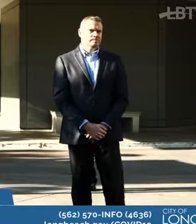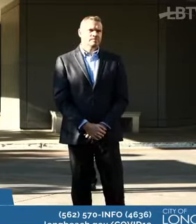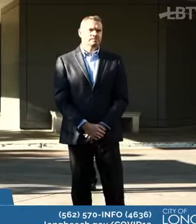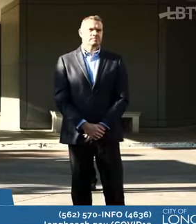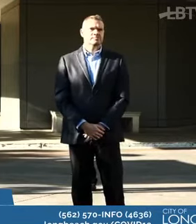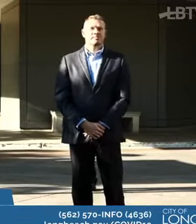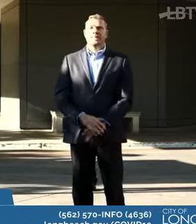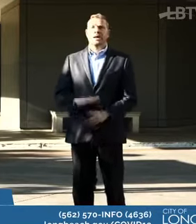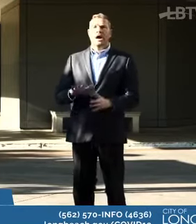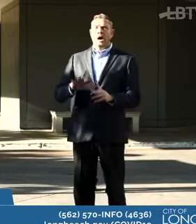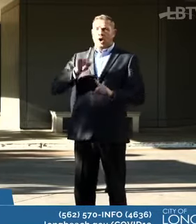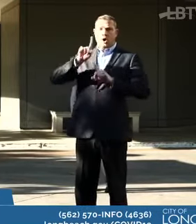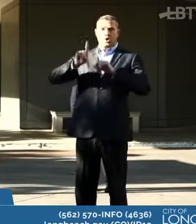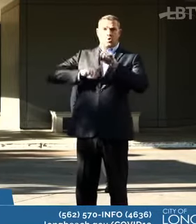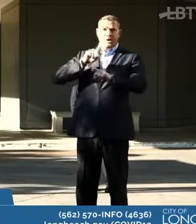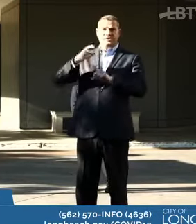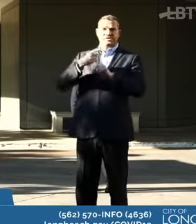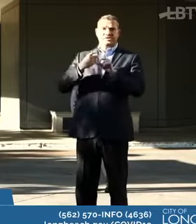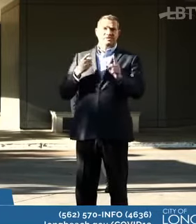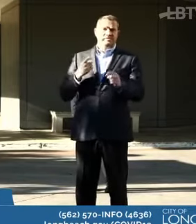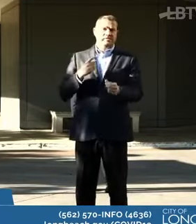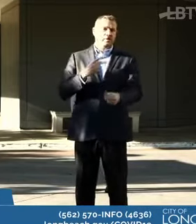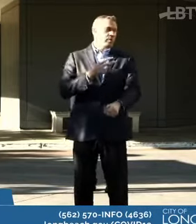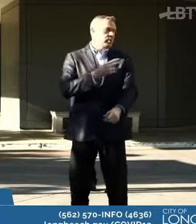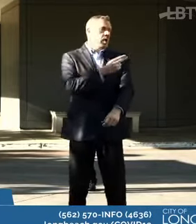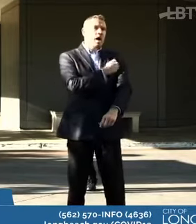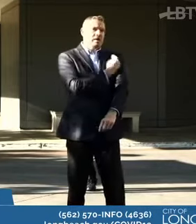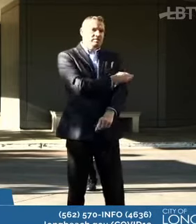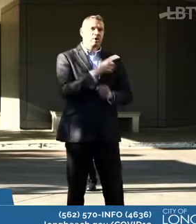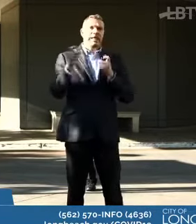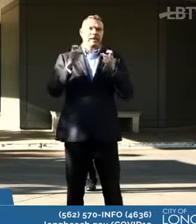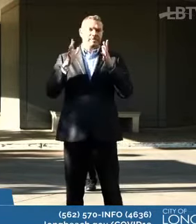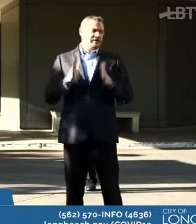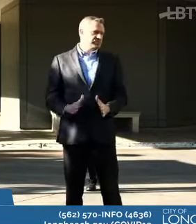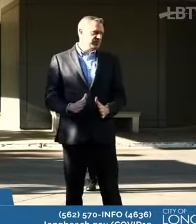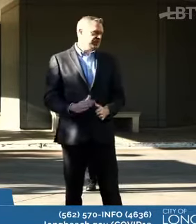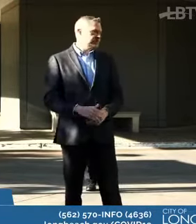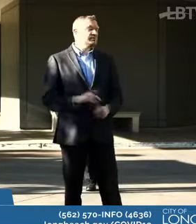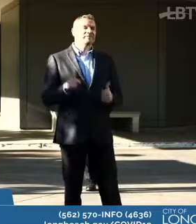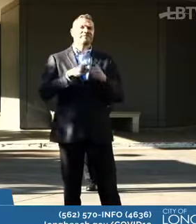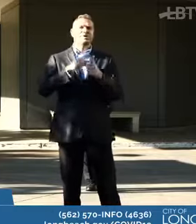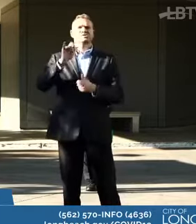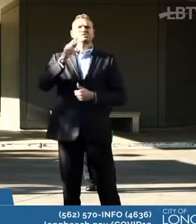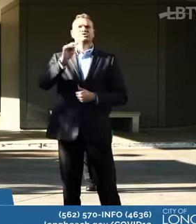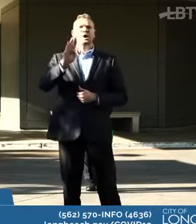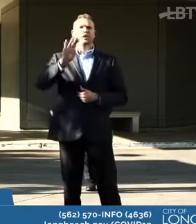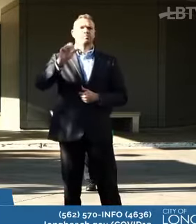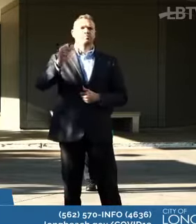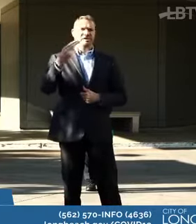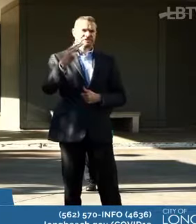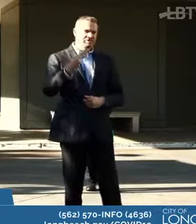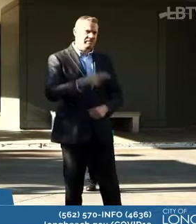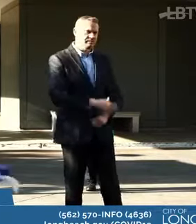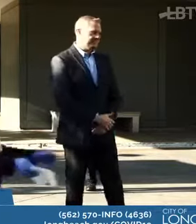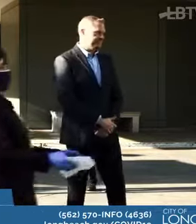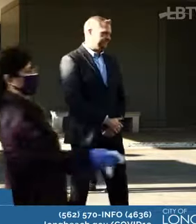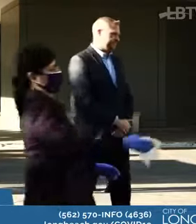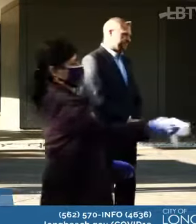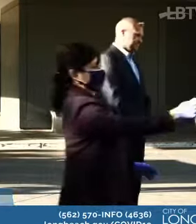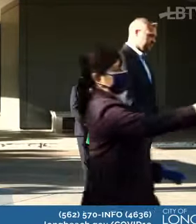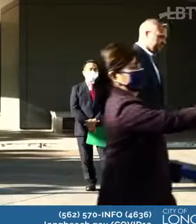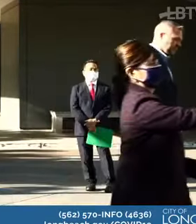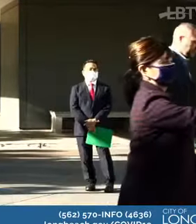I will ask some questions of our hospital administrators. The first questions are for John Bishop, CEO of Long Beach Memorial Medical